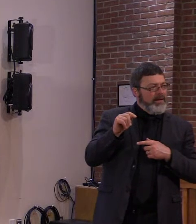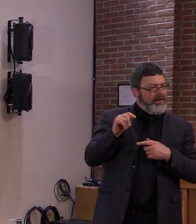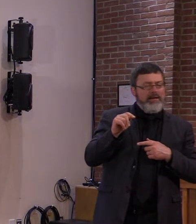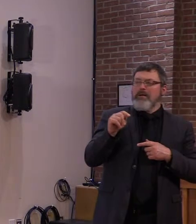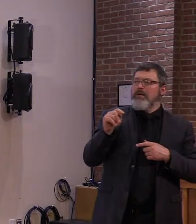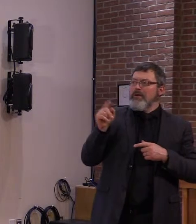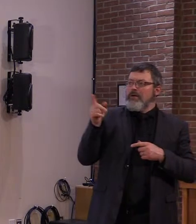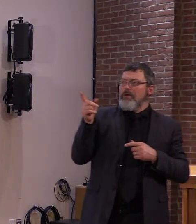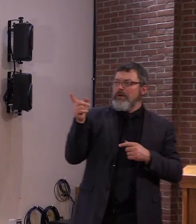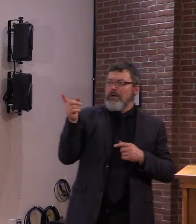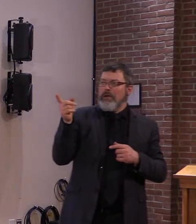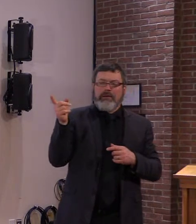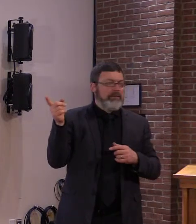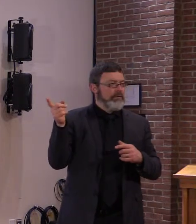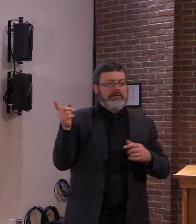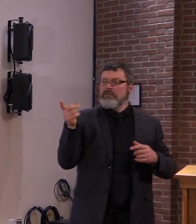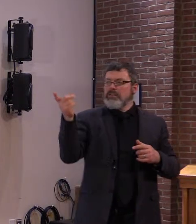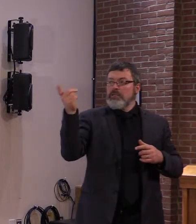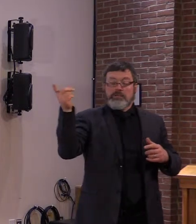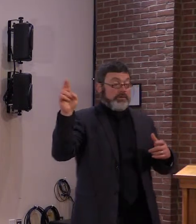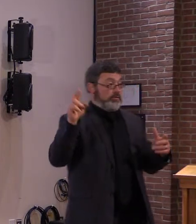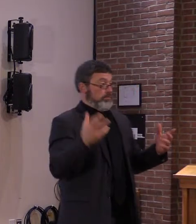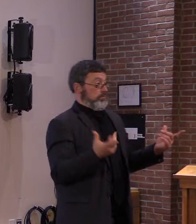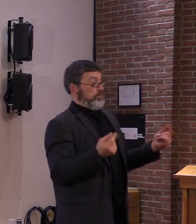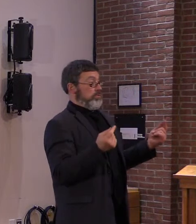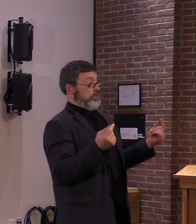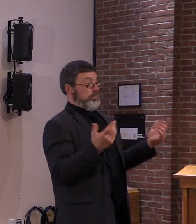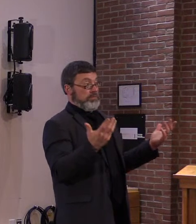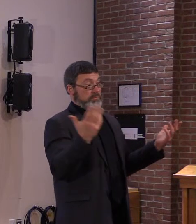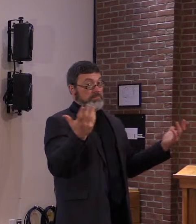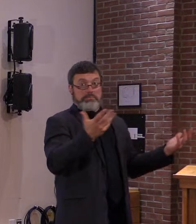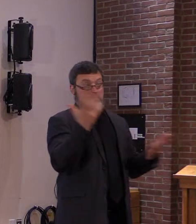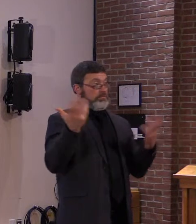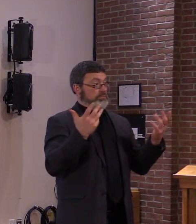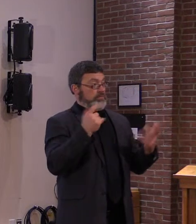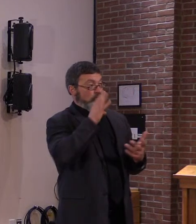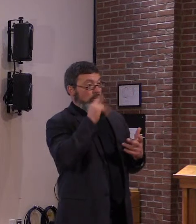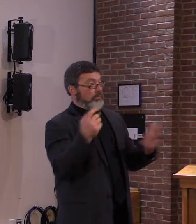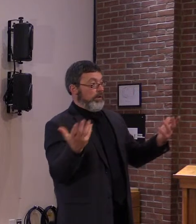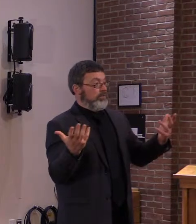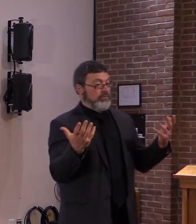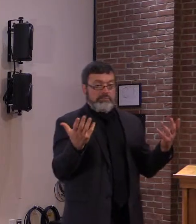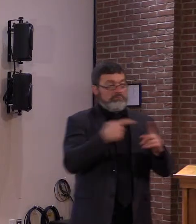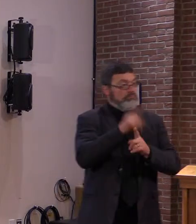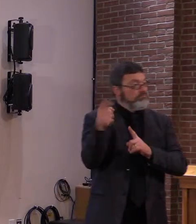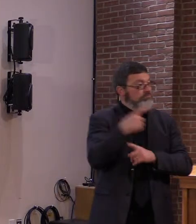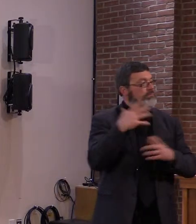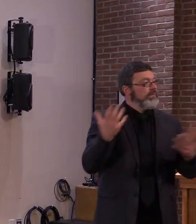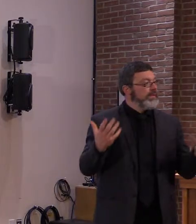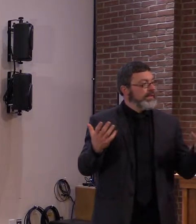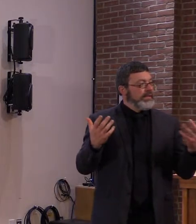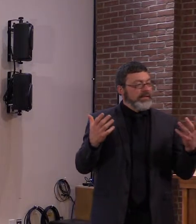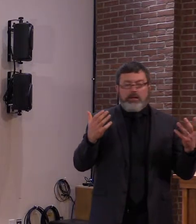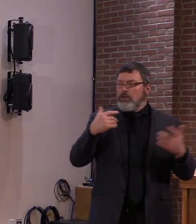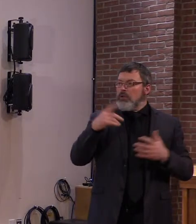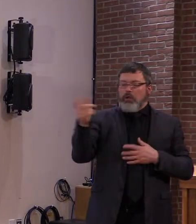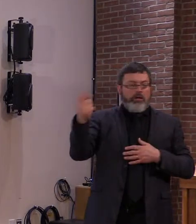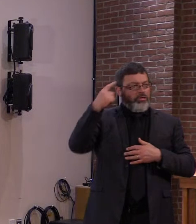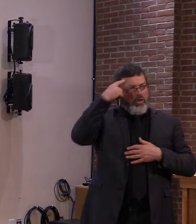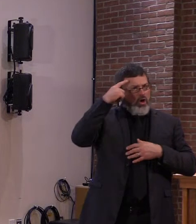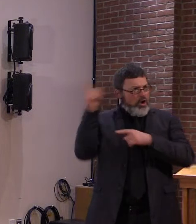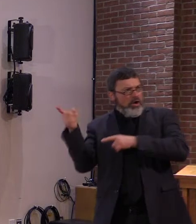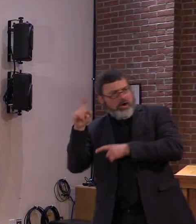to try to really improve how we have to deal with the virus, and that should be something positive, and we continue to